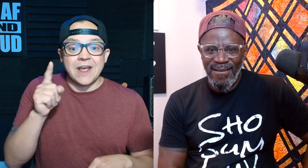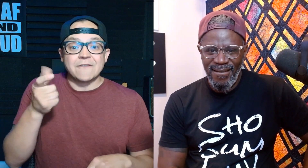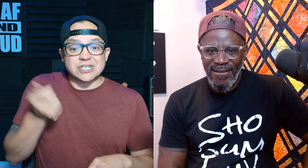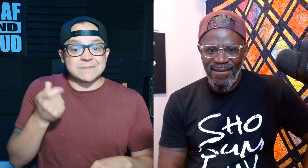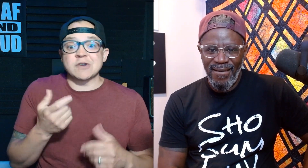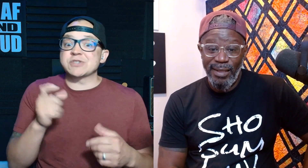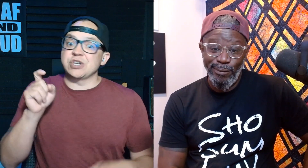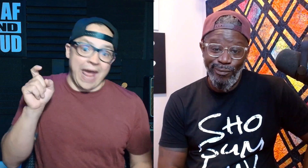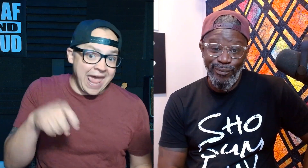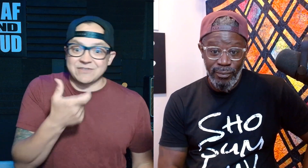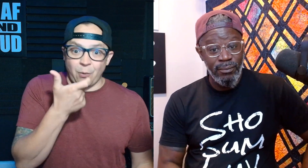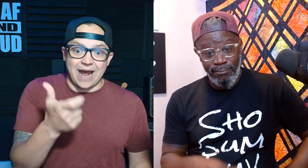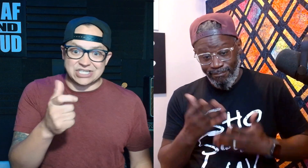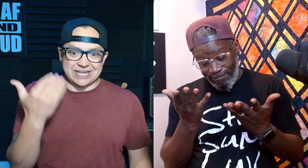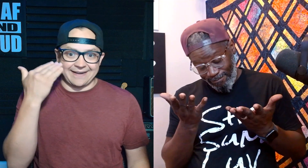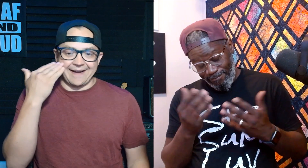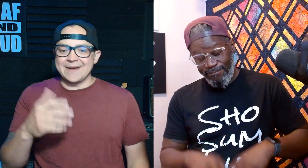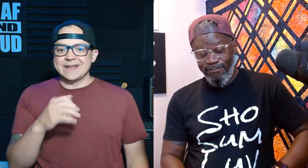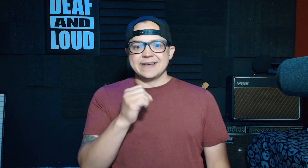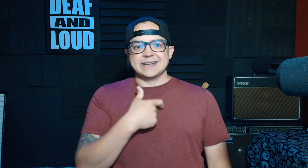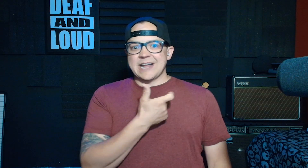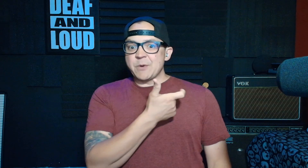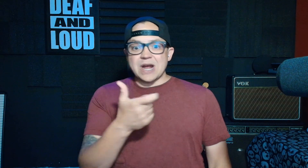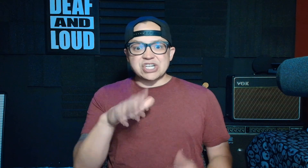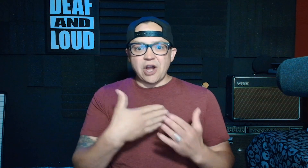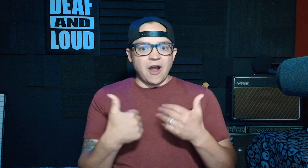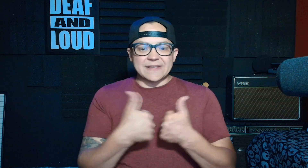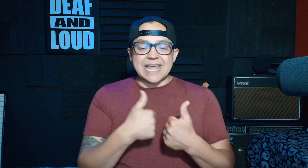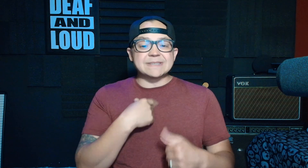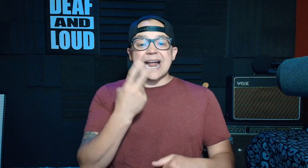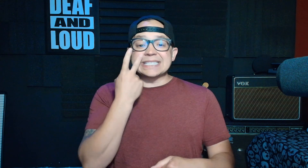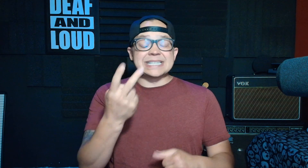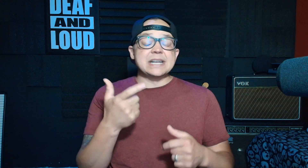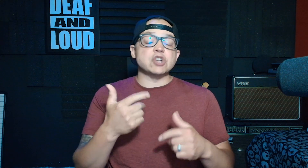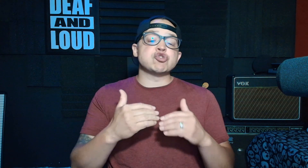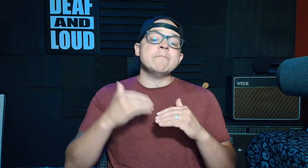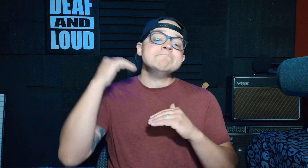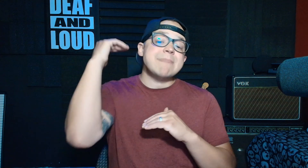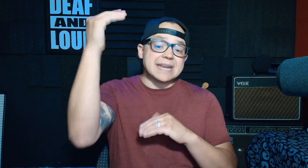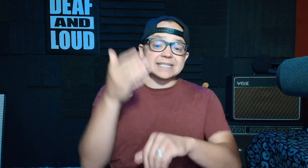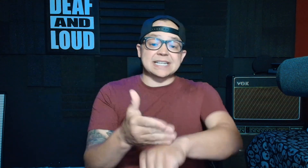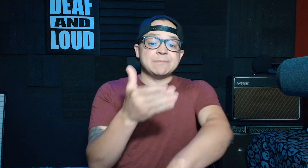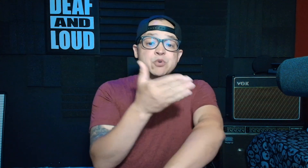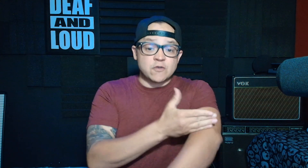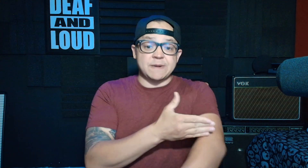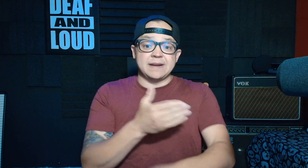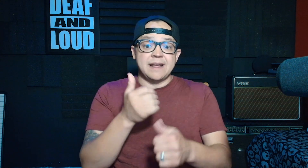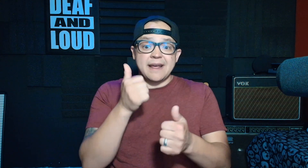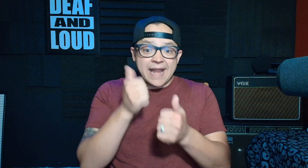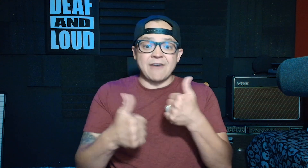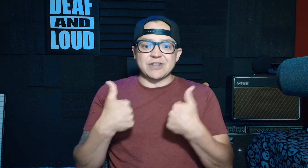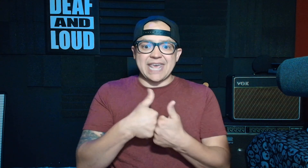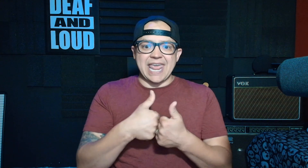paying for a subscription, you have to watch it, I've been watching all the games, and I see a tremendous